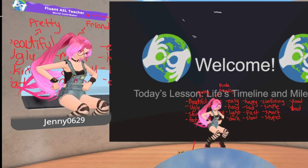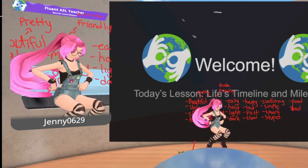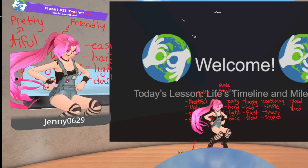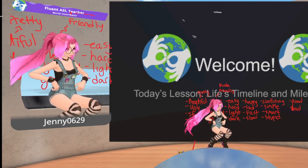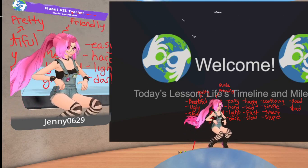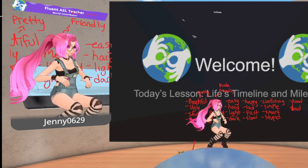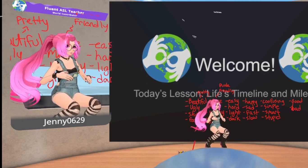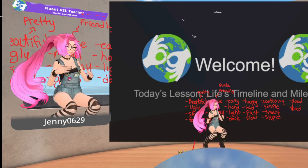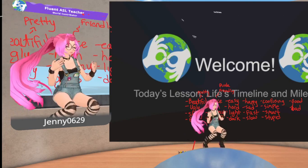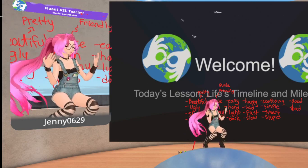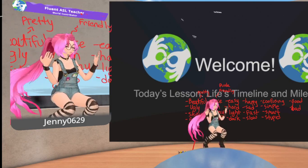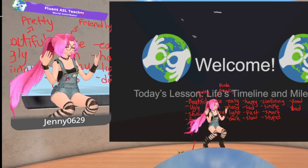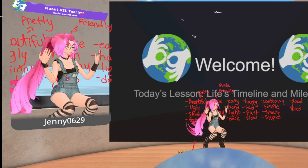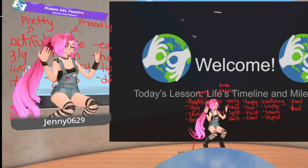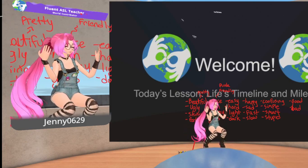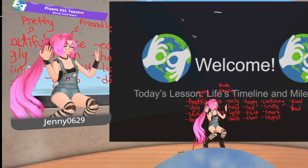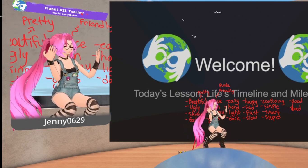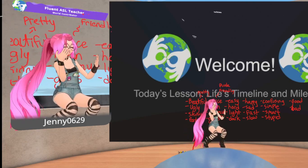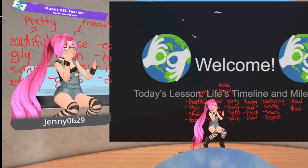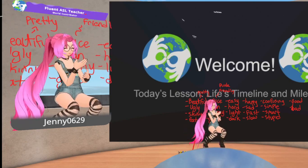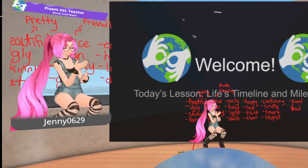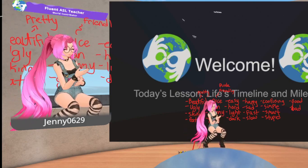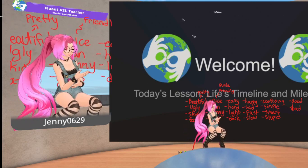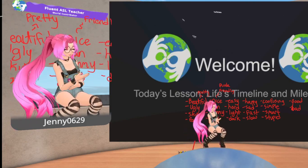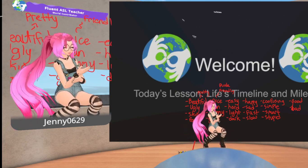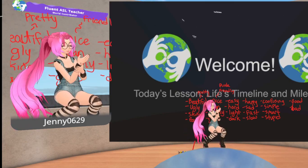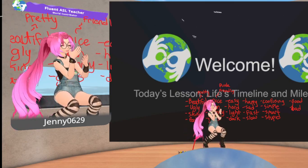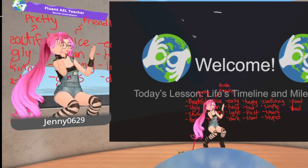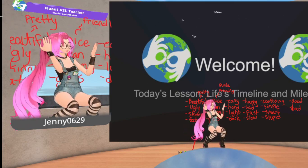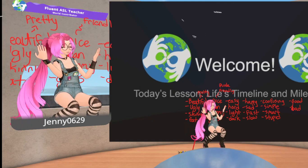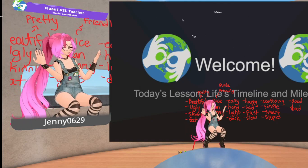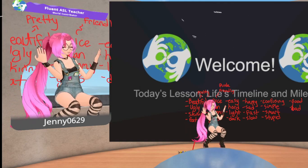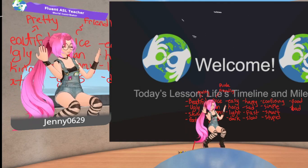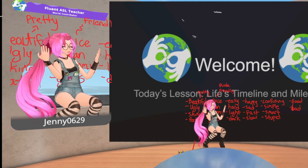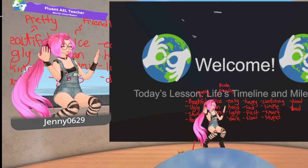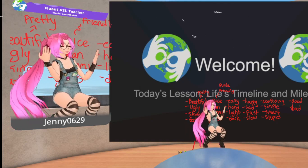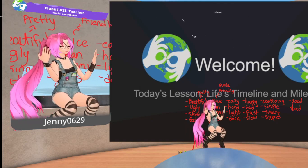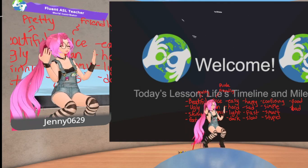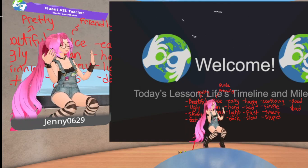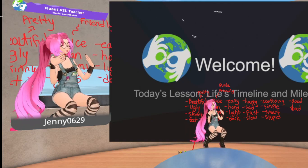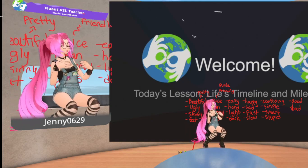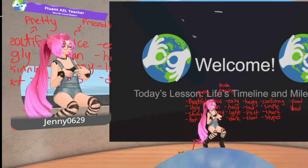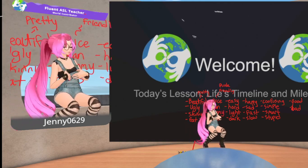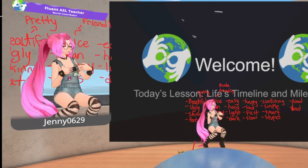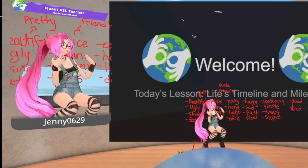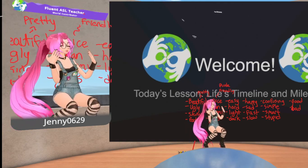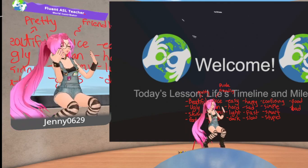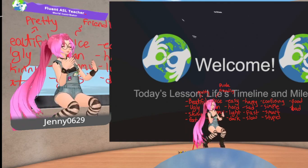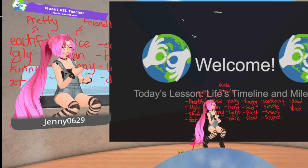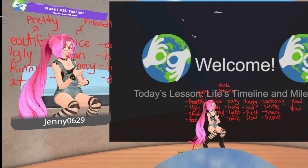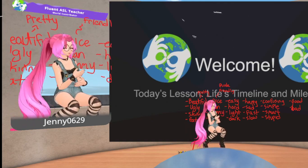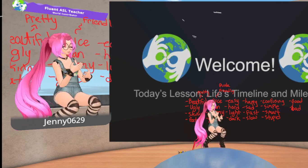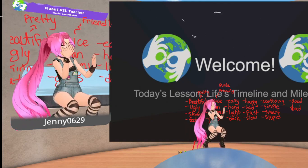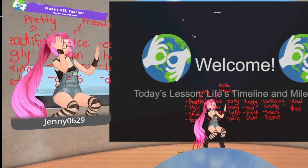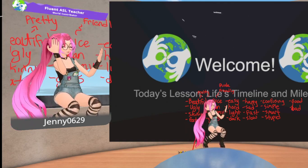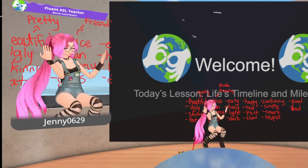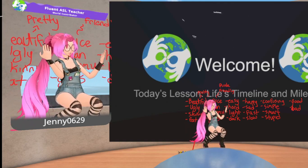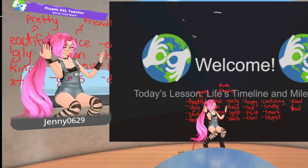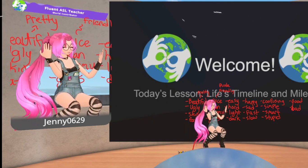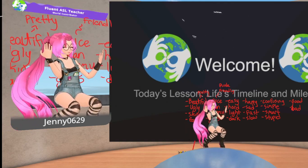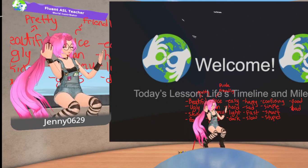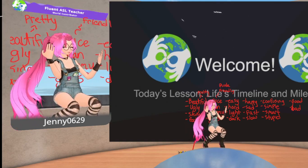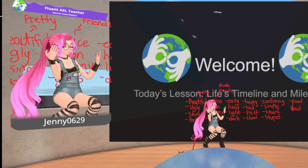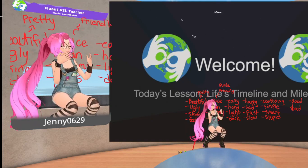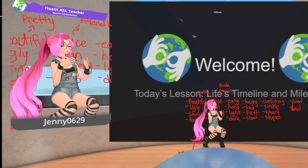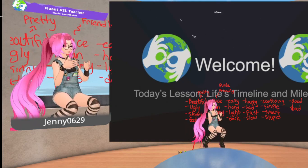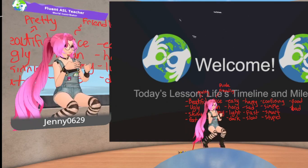not do that. But for me, it makes more sense to say this is like the transition. This is almost, for me, I almost see this as a different